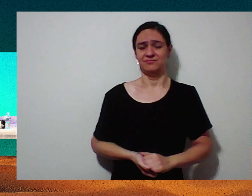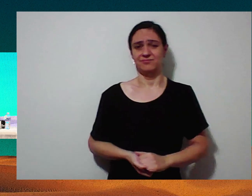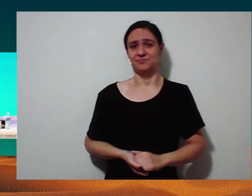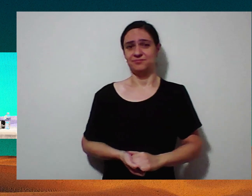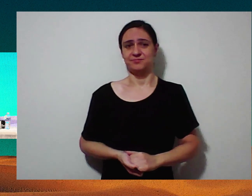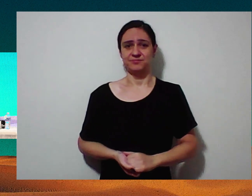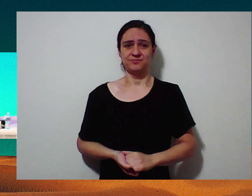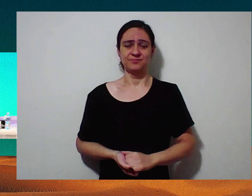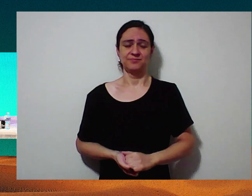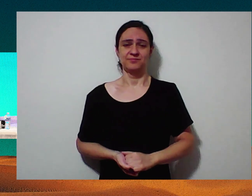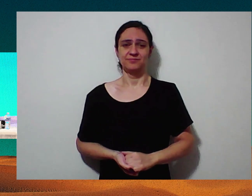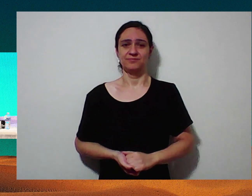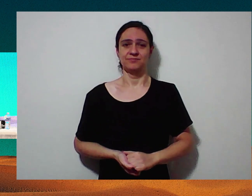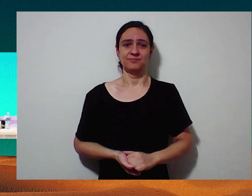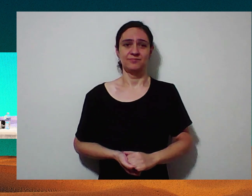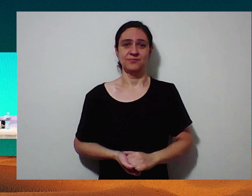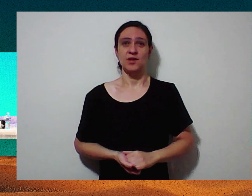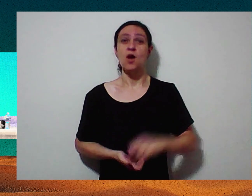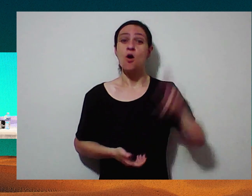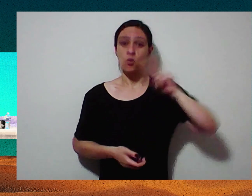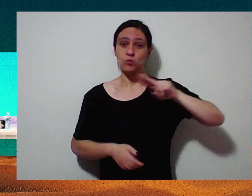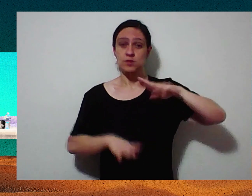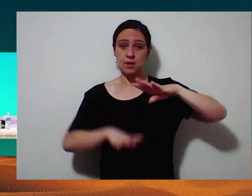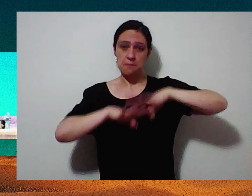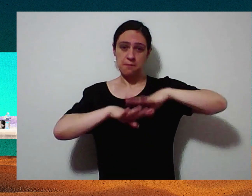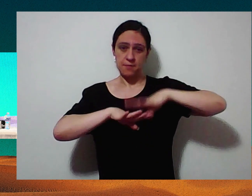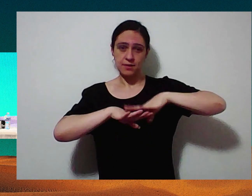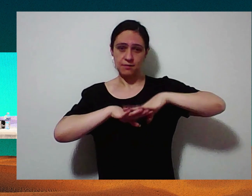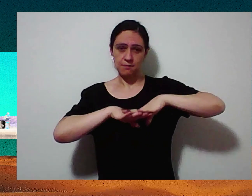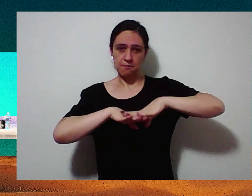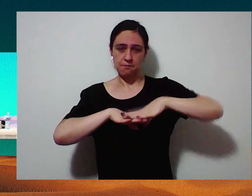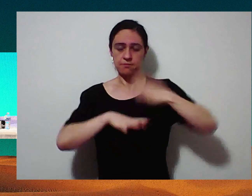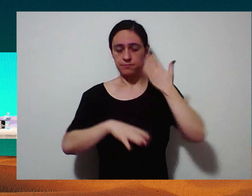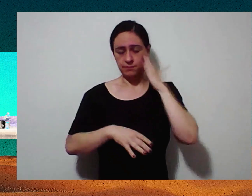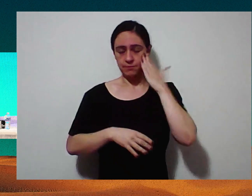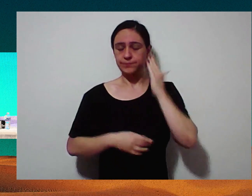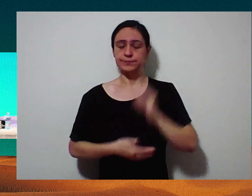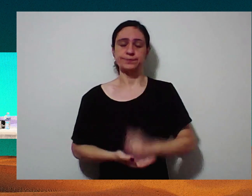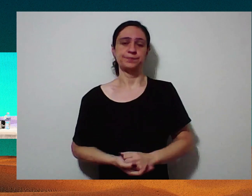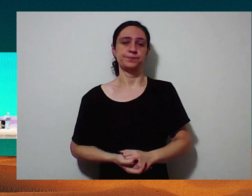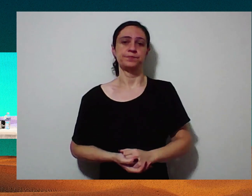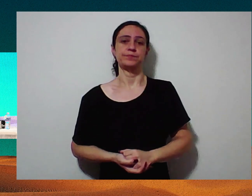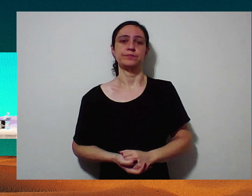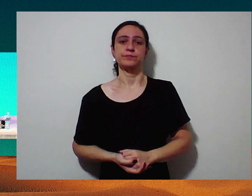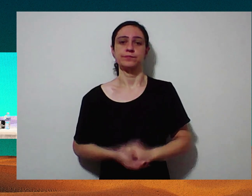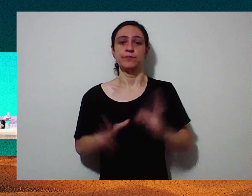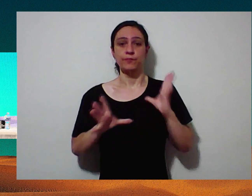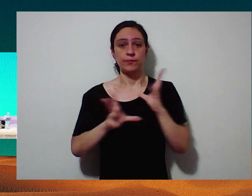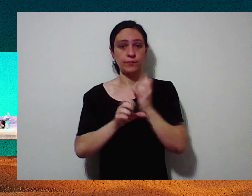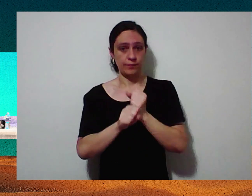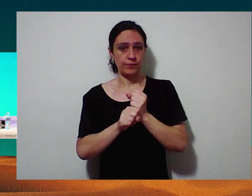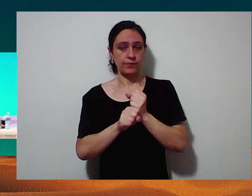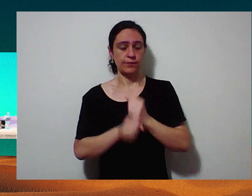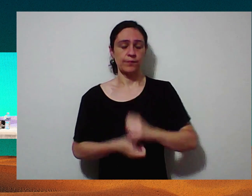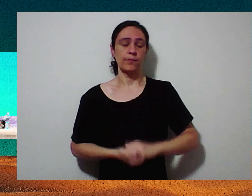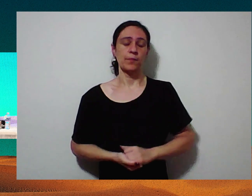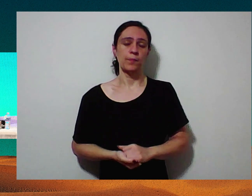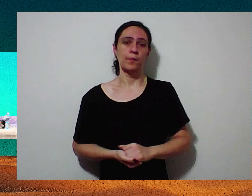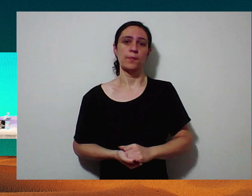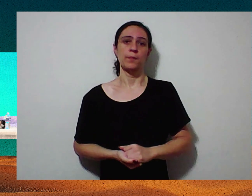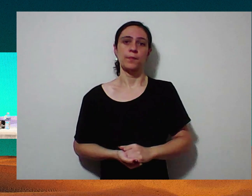Vou usar matemática para você entender um pouquinho melhor. I'm going to use math so you can understand it better. Pode